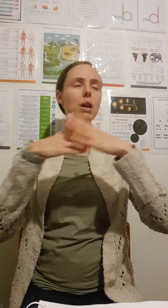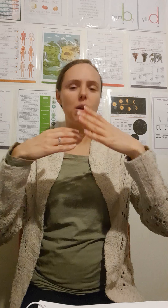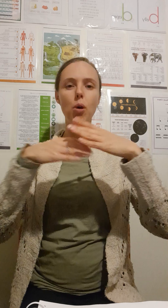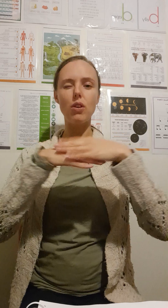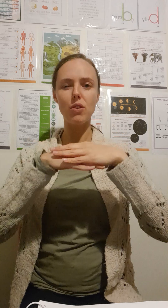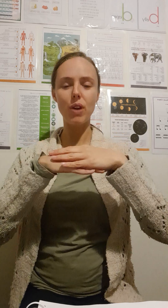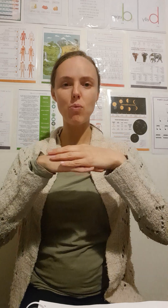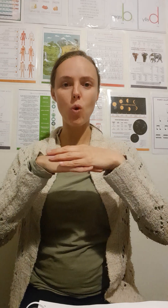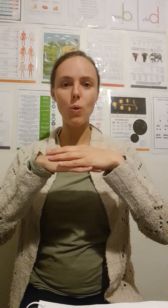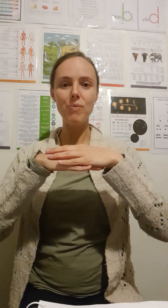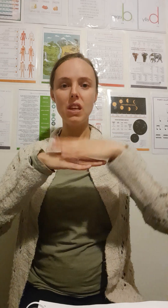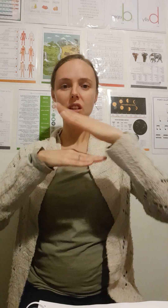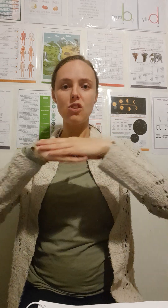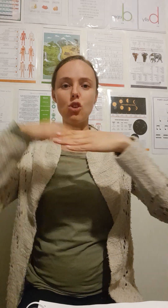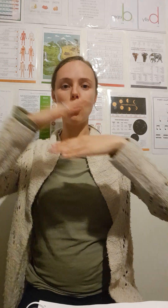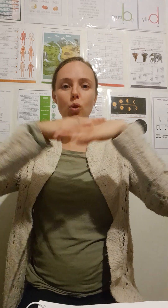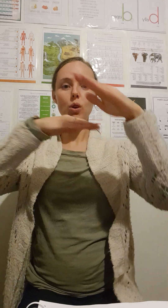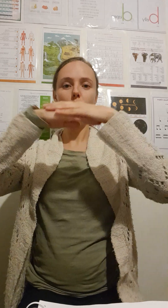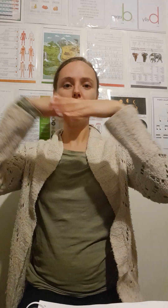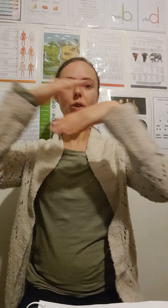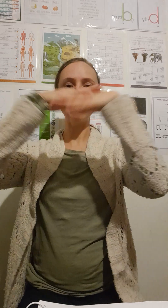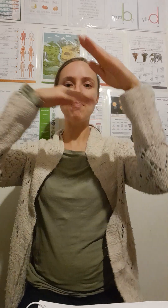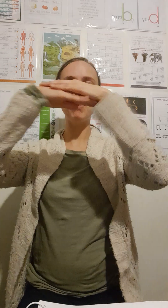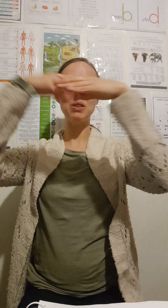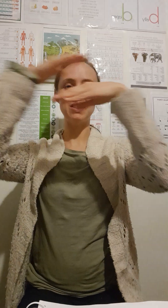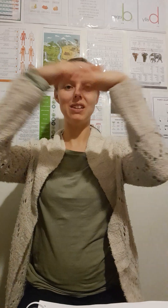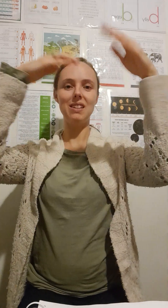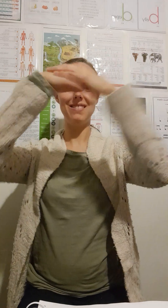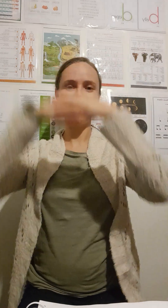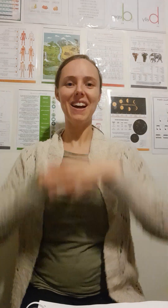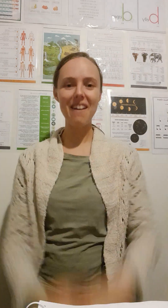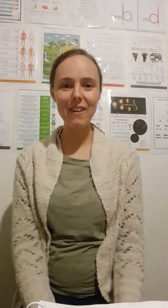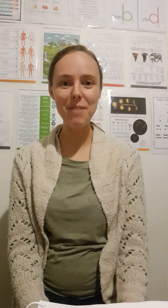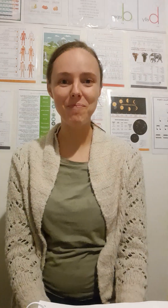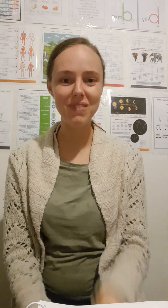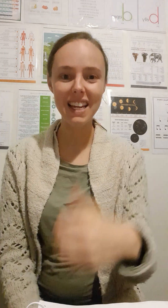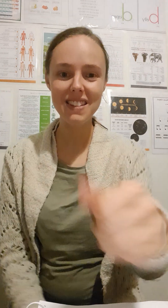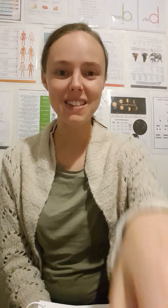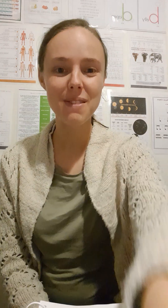big part of the Great Wall. So we're going to build. Okay, that is it.